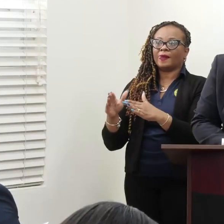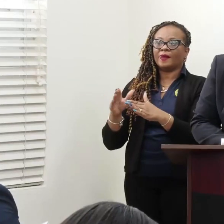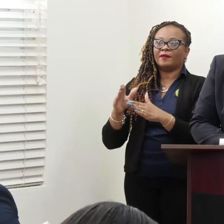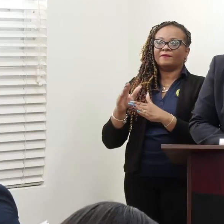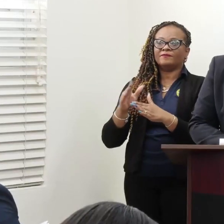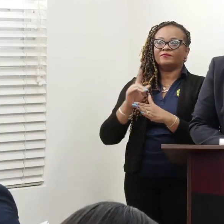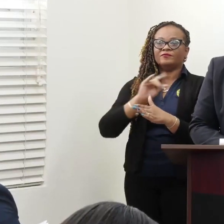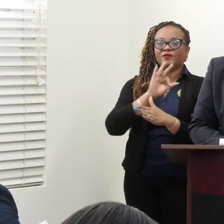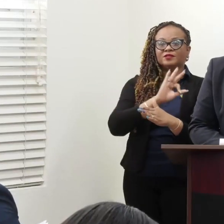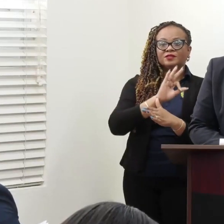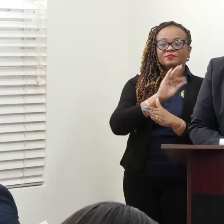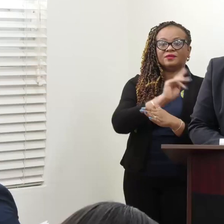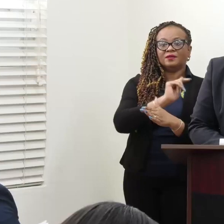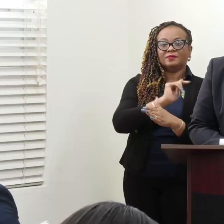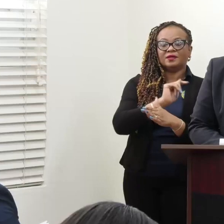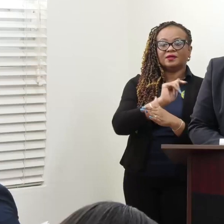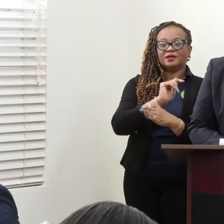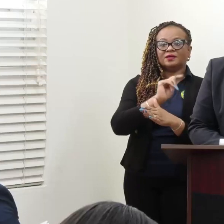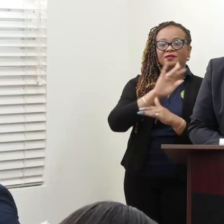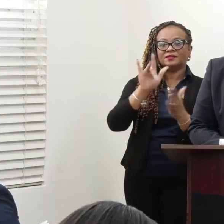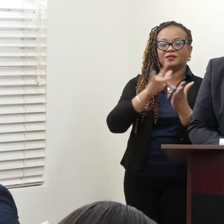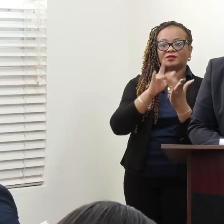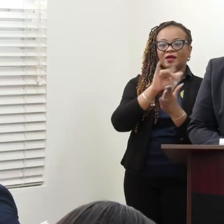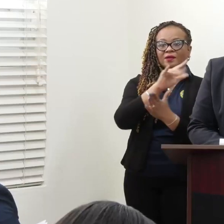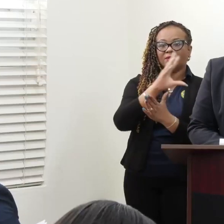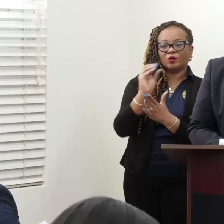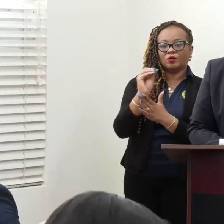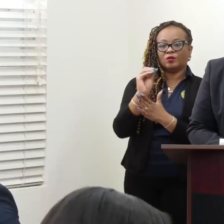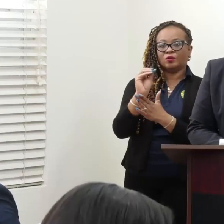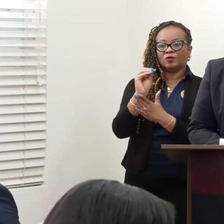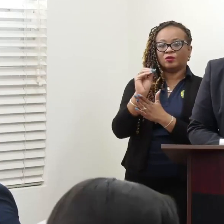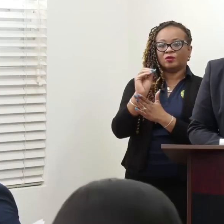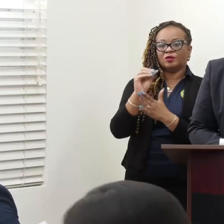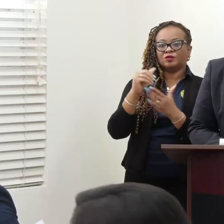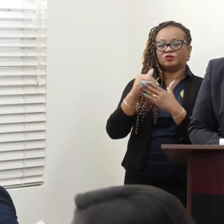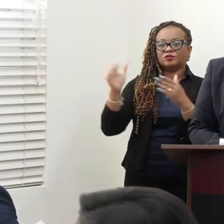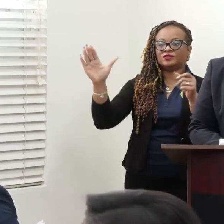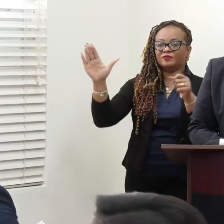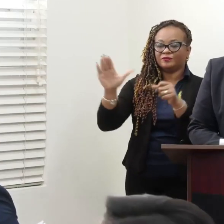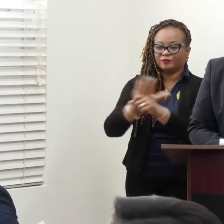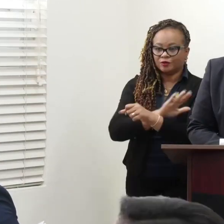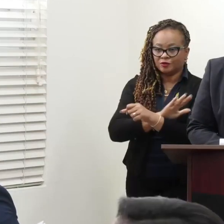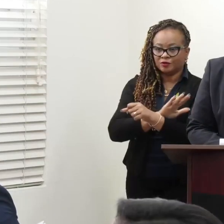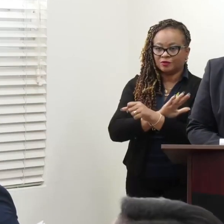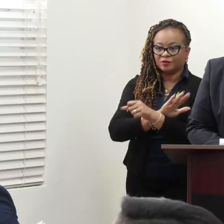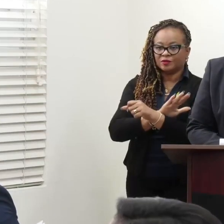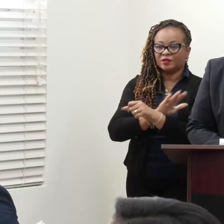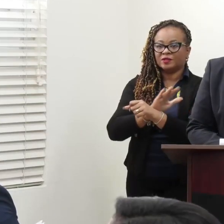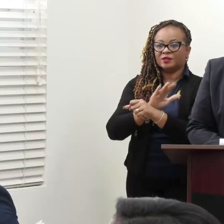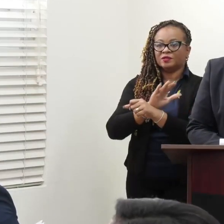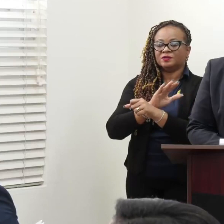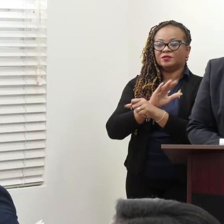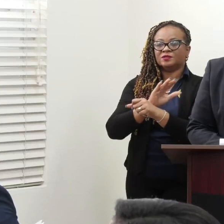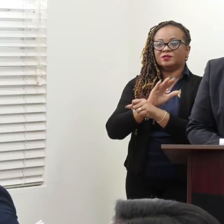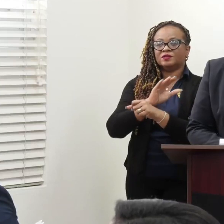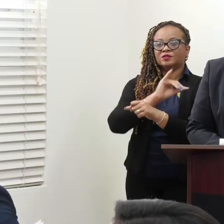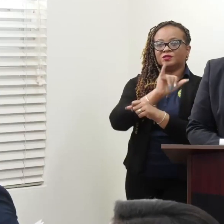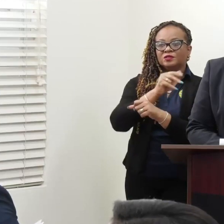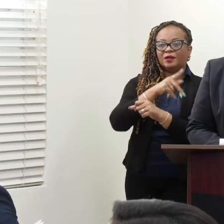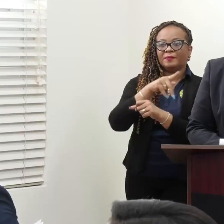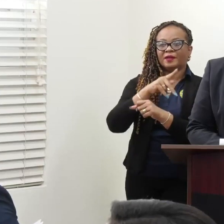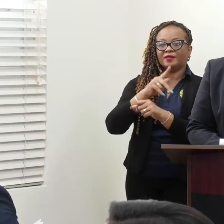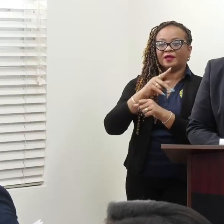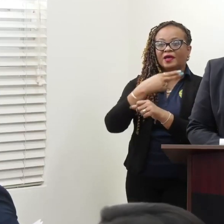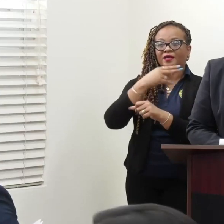Friendship Tabernacle Central Abaco Primary has reached its capacity. Therefore, Patrick J. Bethel